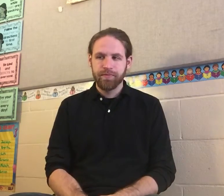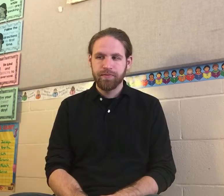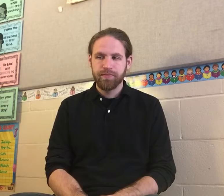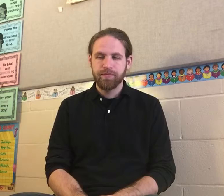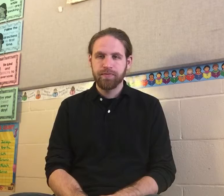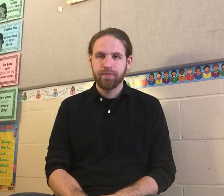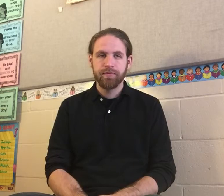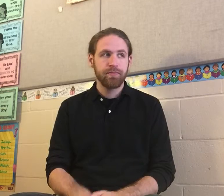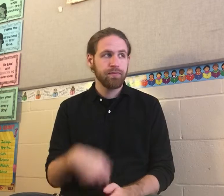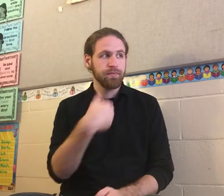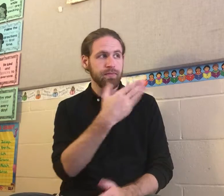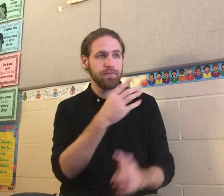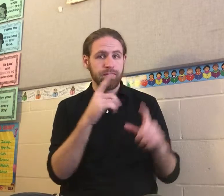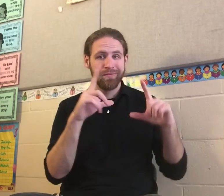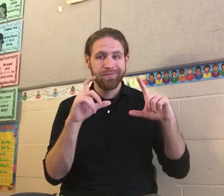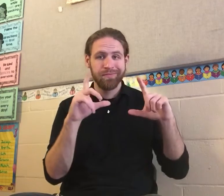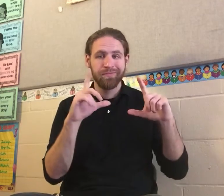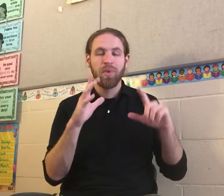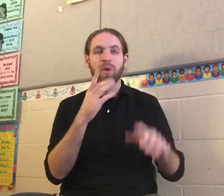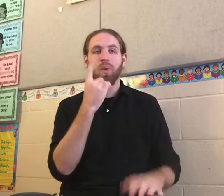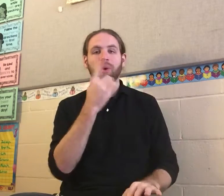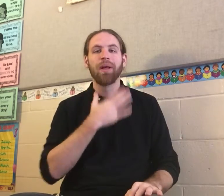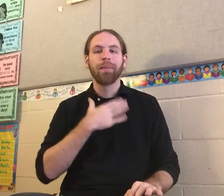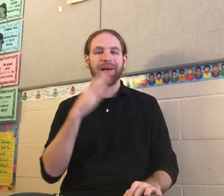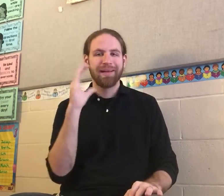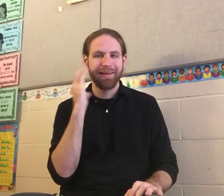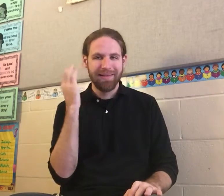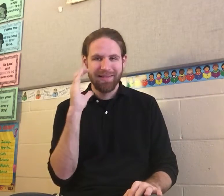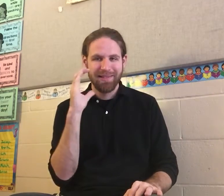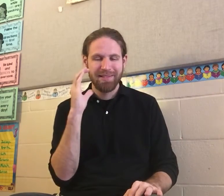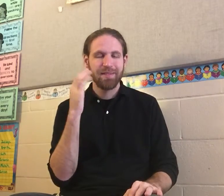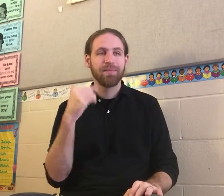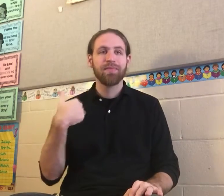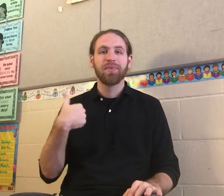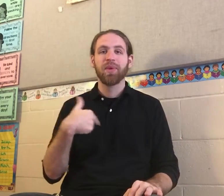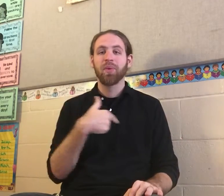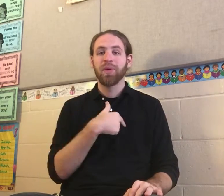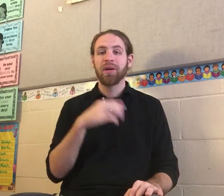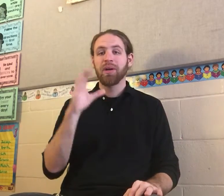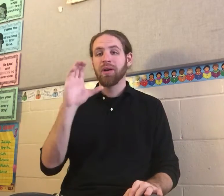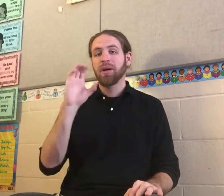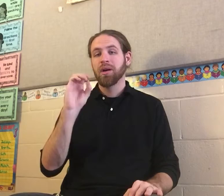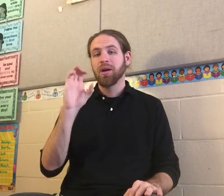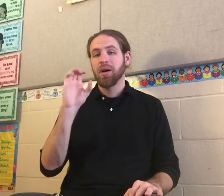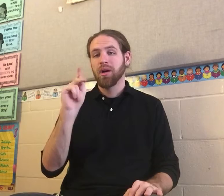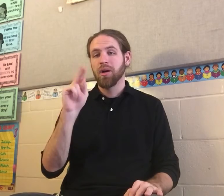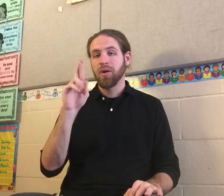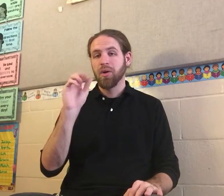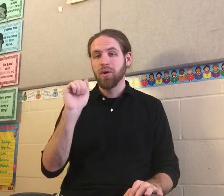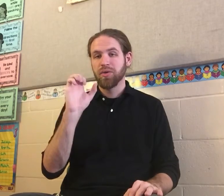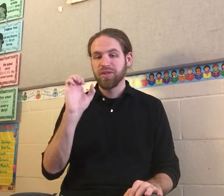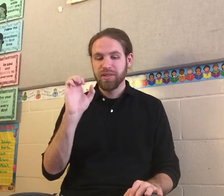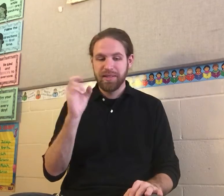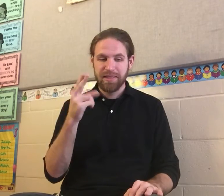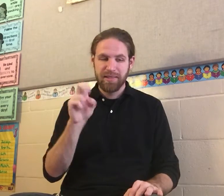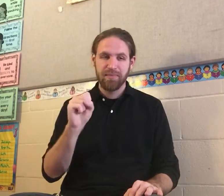Here's a picture of another one of my cousins. We cockroaches were around long before the dinosaurs.